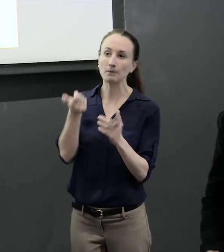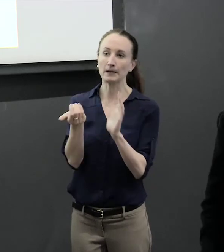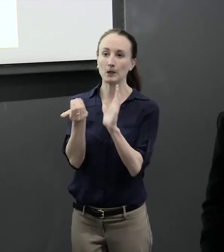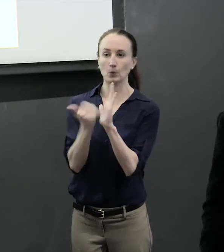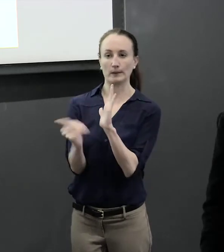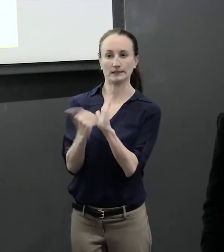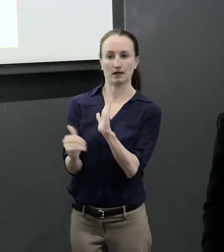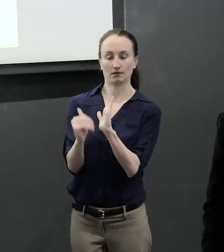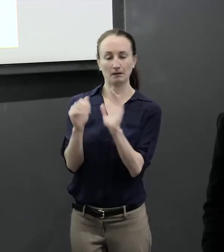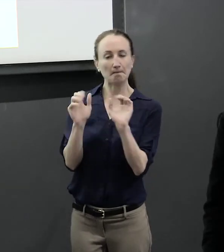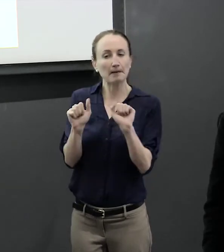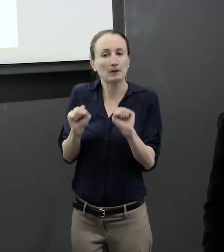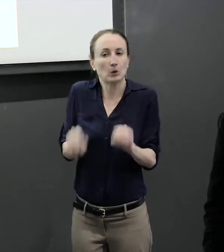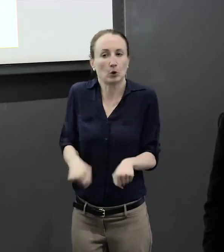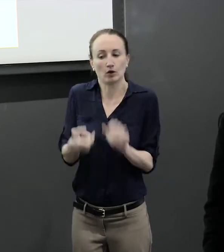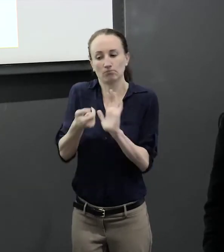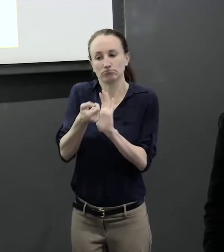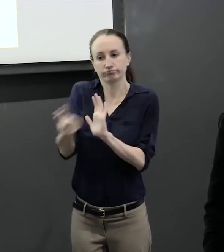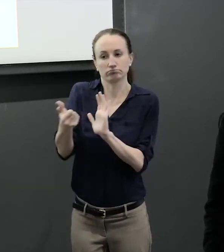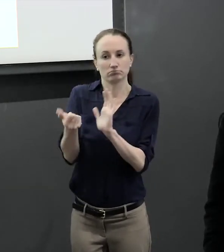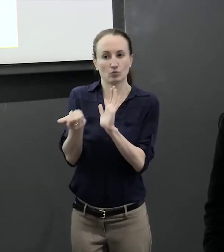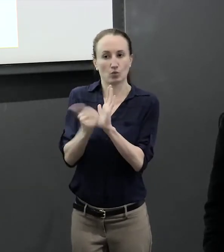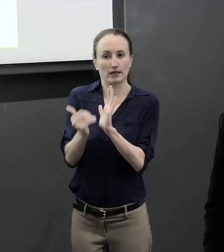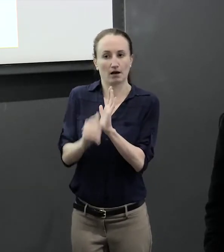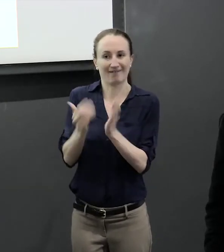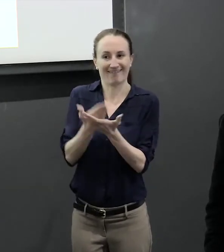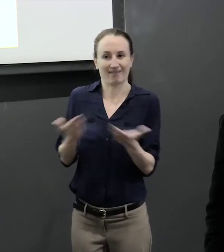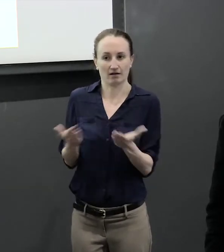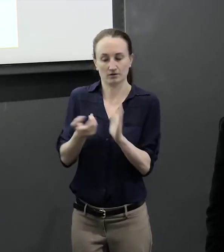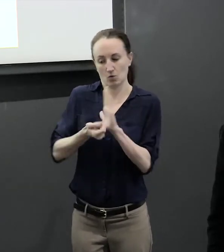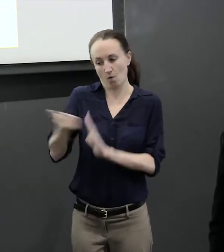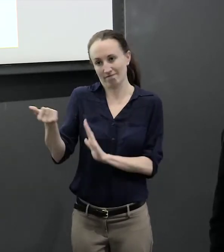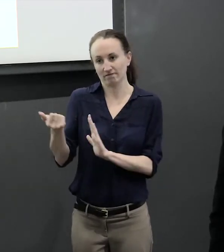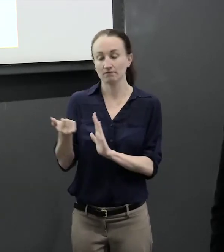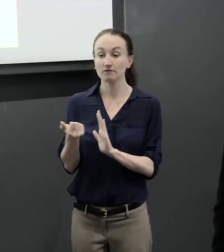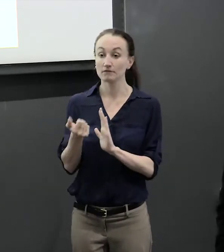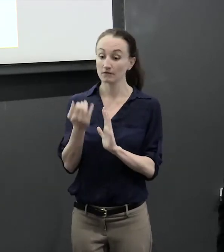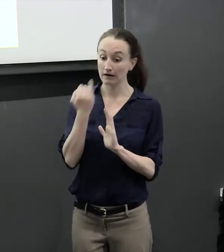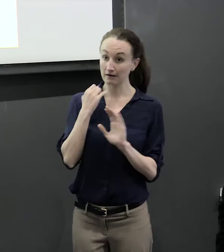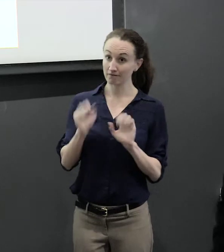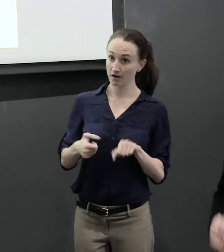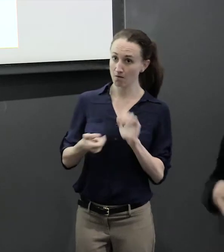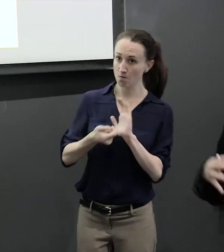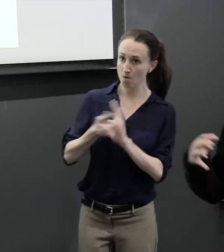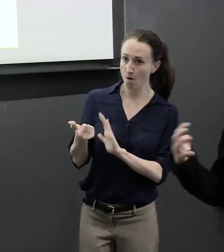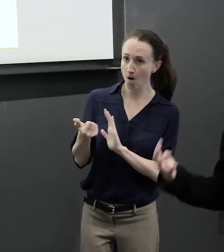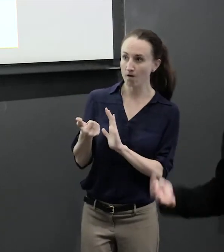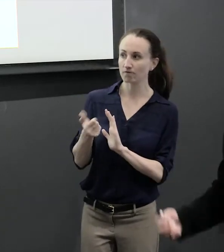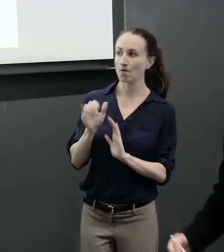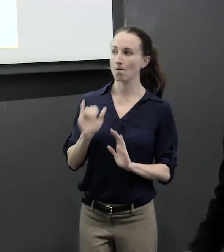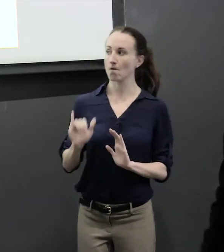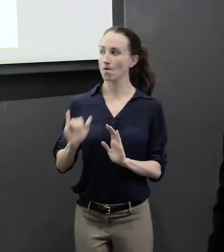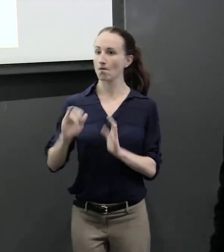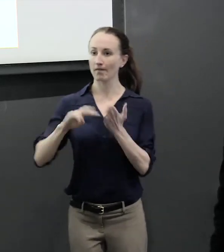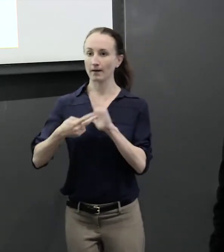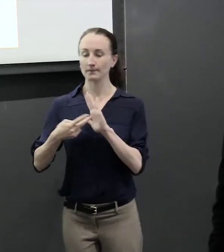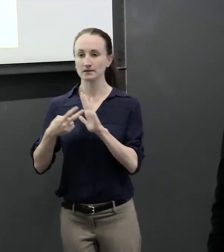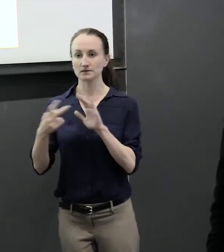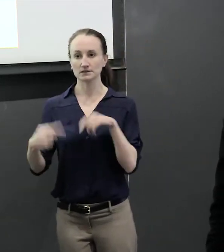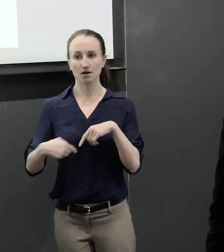of redundant material across the board. So if you will, that would be a critique of what I said from the opposite angle.